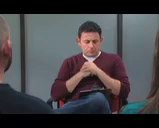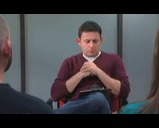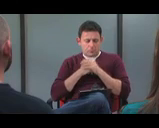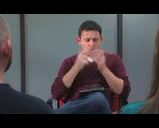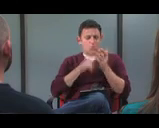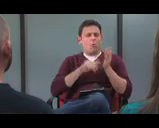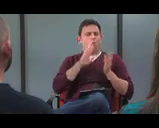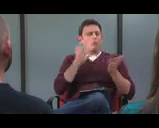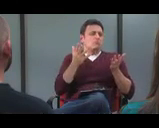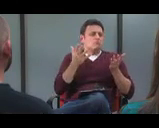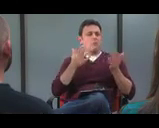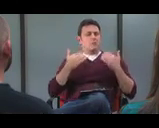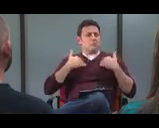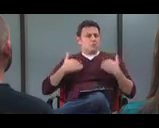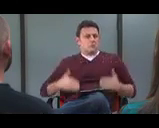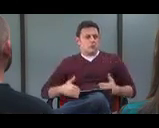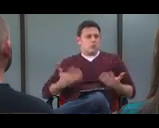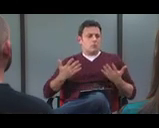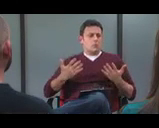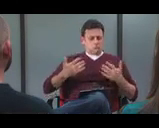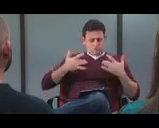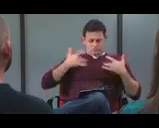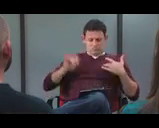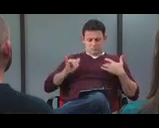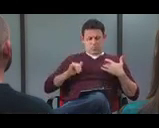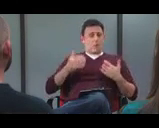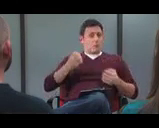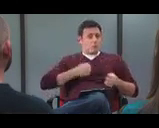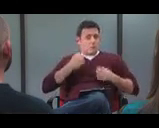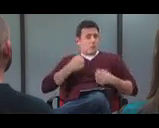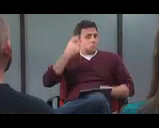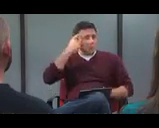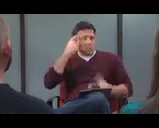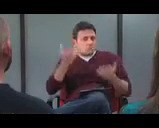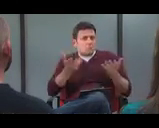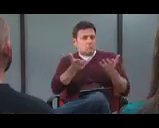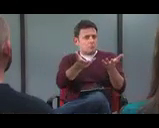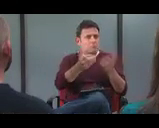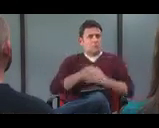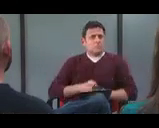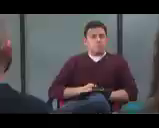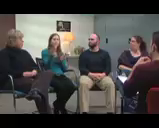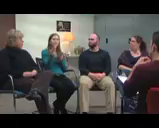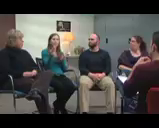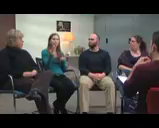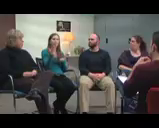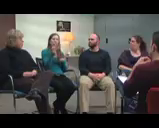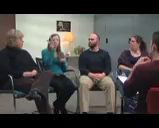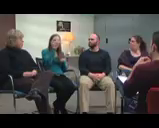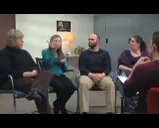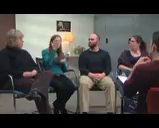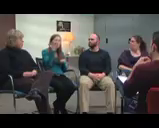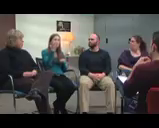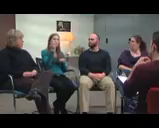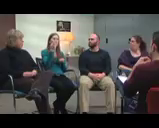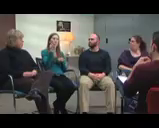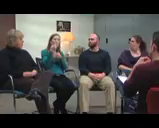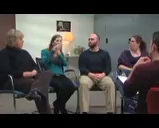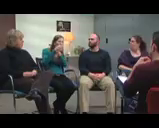the physical, mental, and emotional indications? Well, I can see when somebody's really